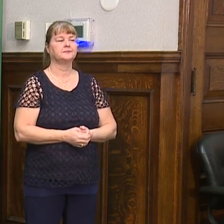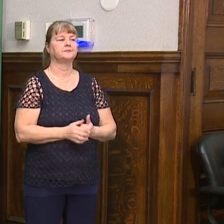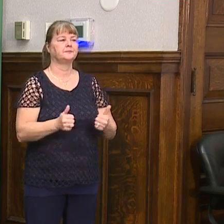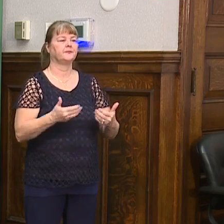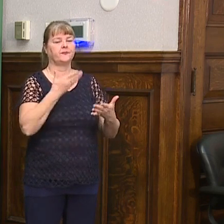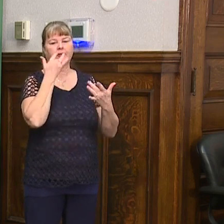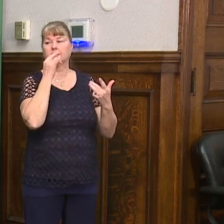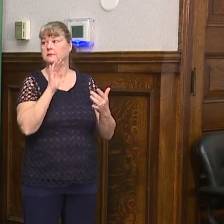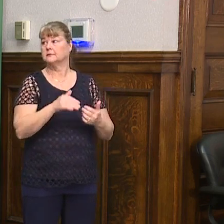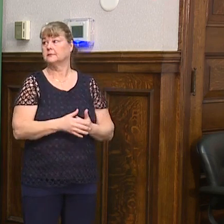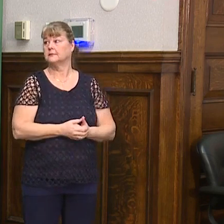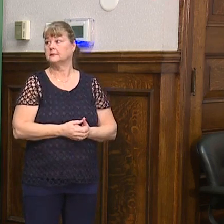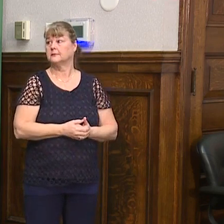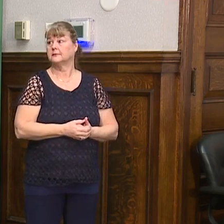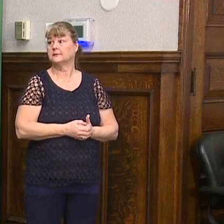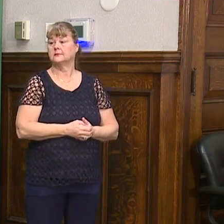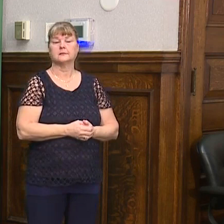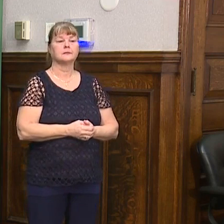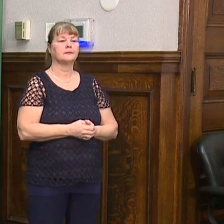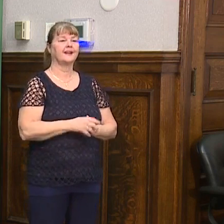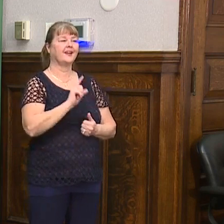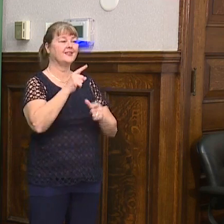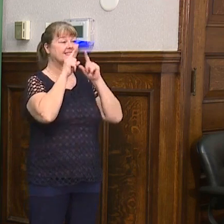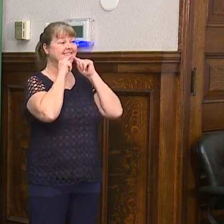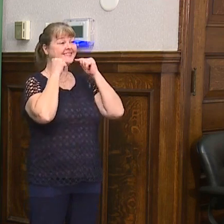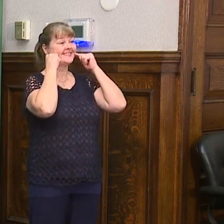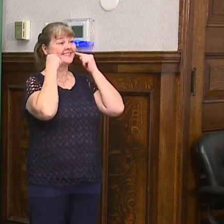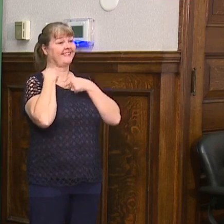All right. Never mind. No, go ahead. You can only hold that smile for some long.